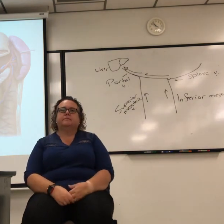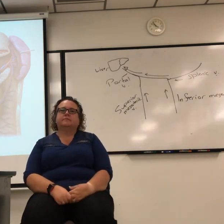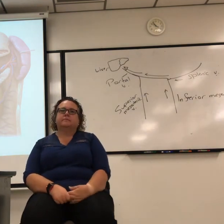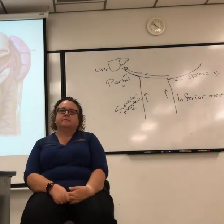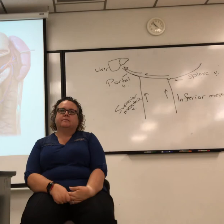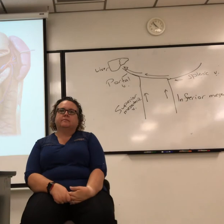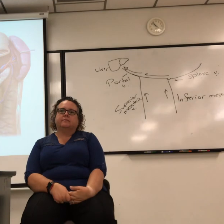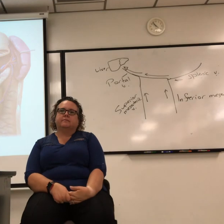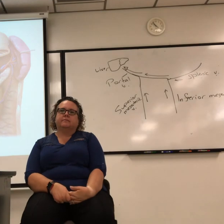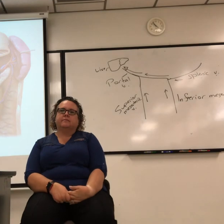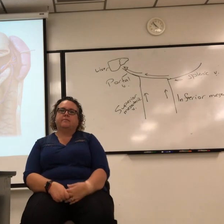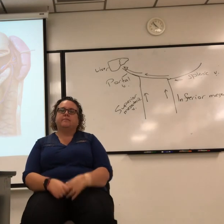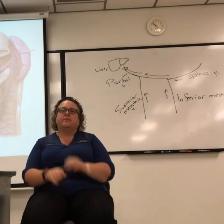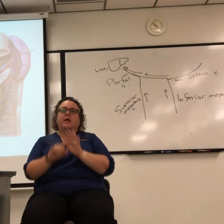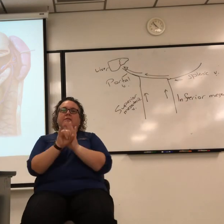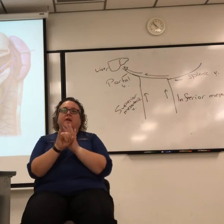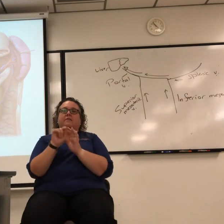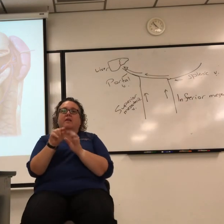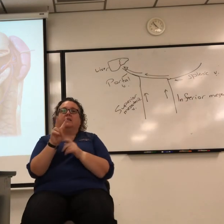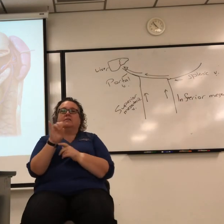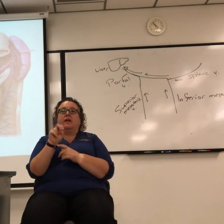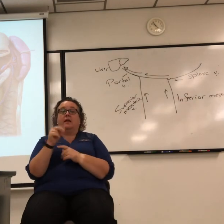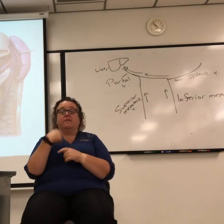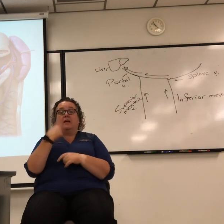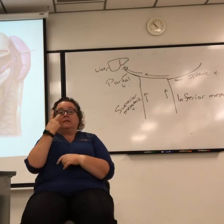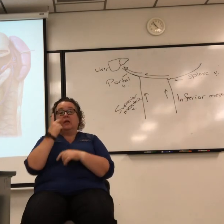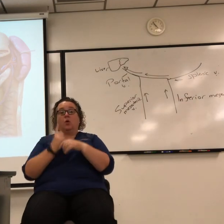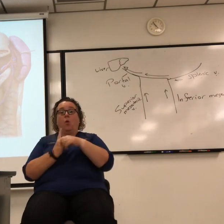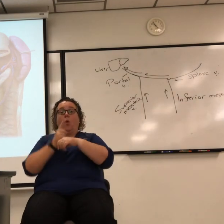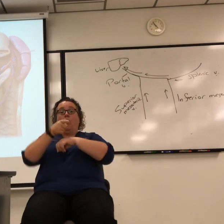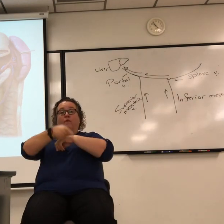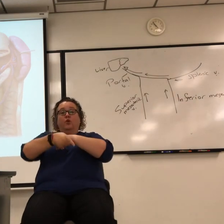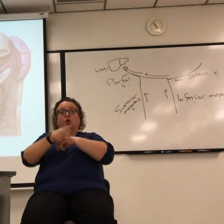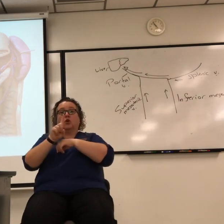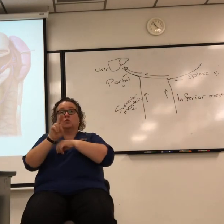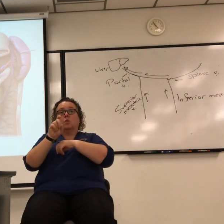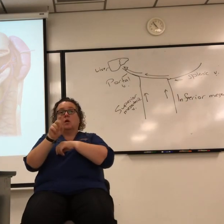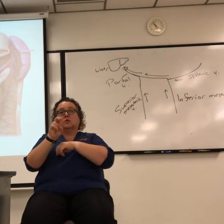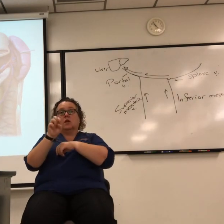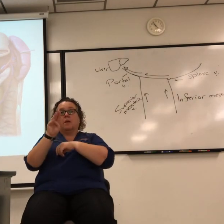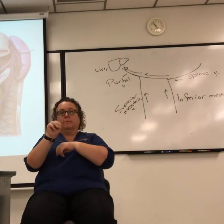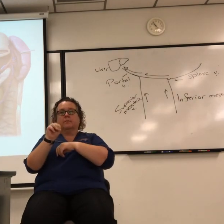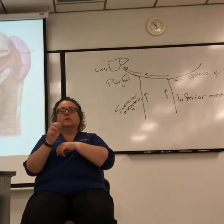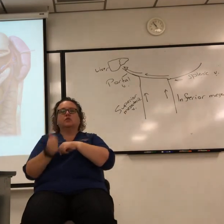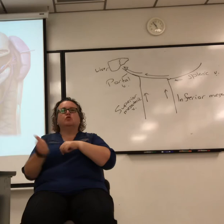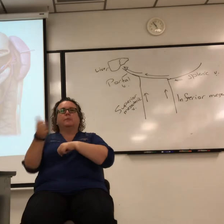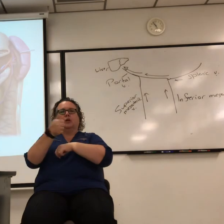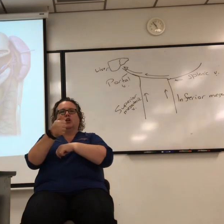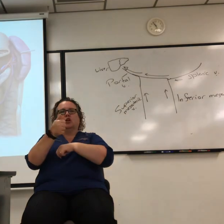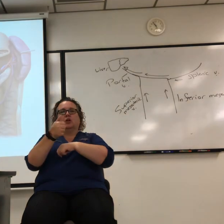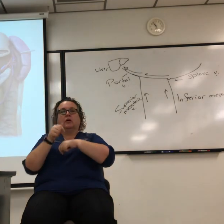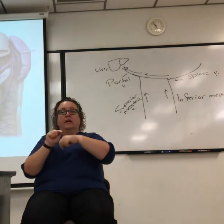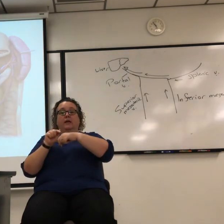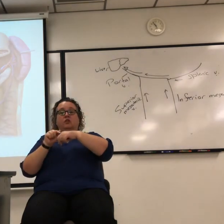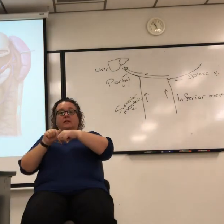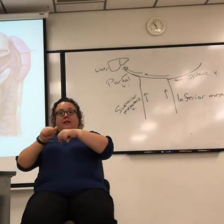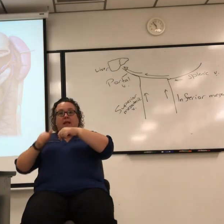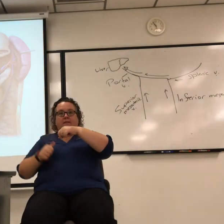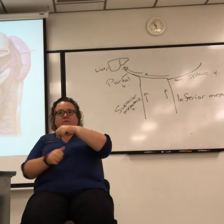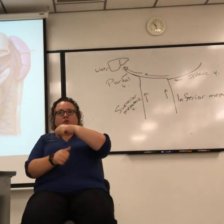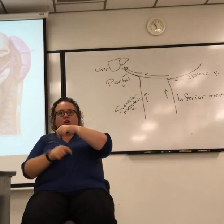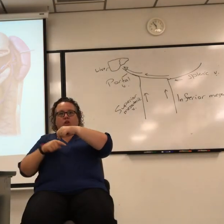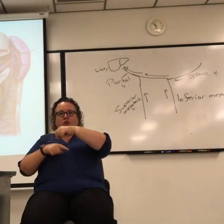Identify this vein. Well, if I see it going over duodenum, it's the superior. Here's the inferior merging